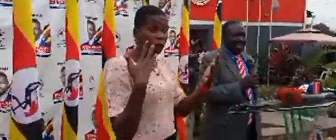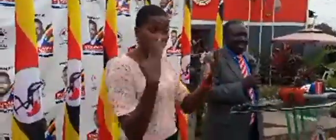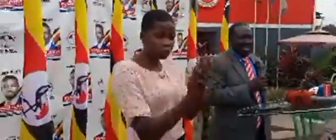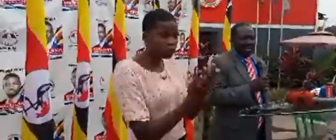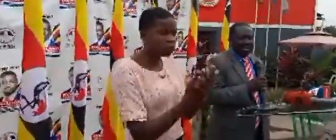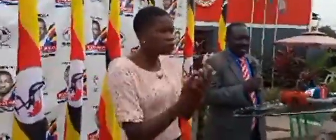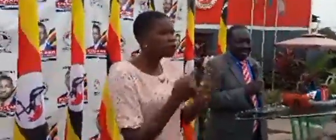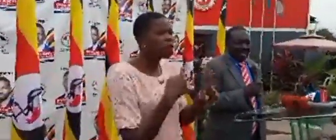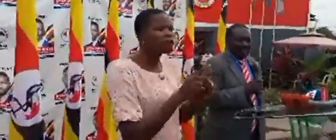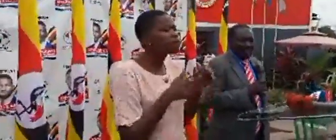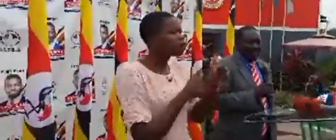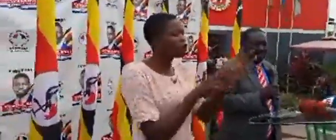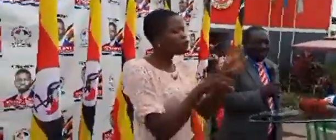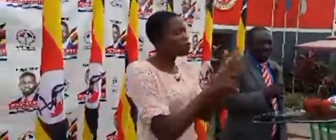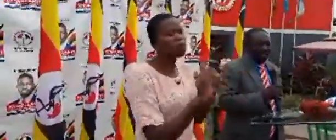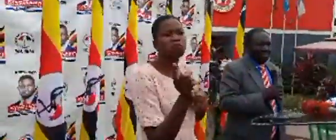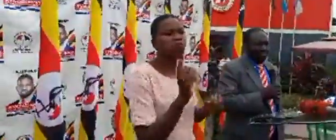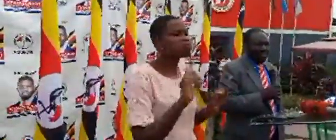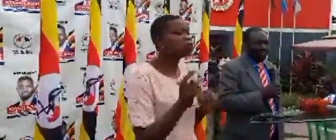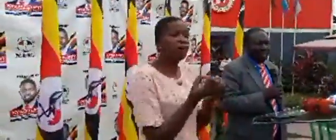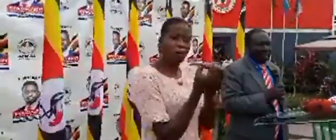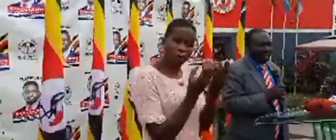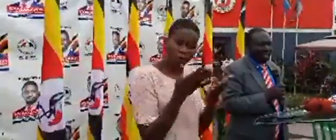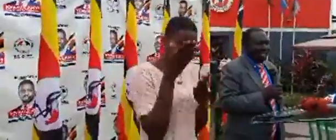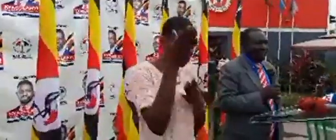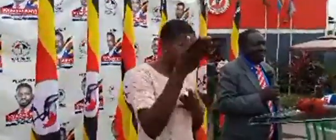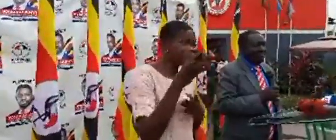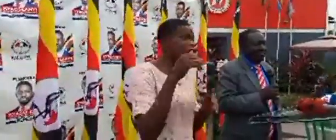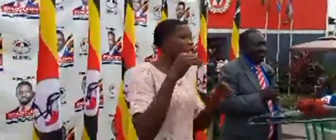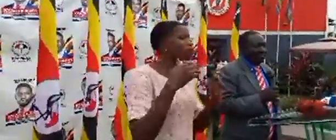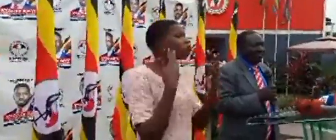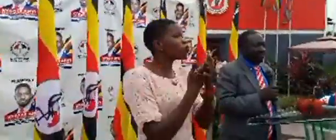arrested and incarcerated. Many of them are in Kitalia.